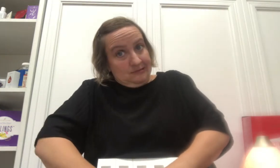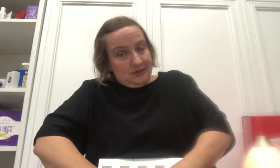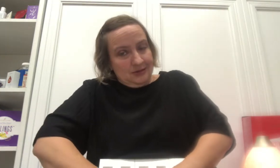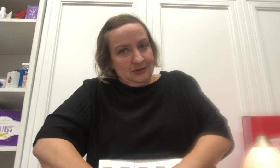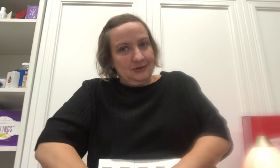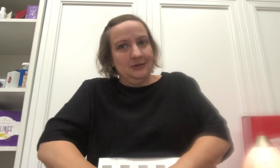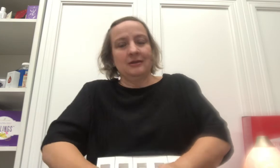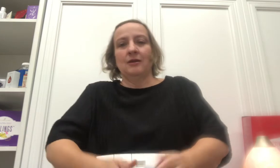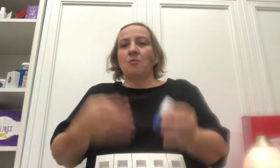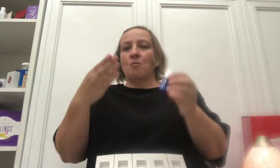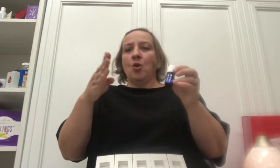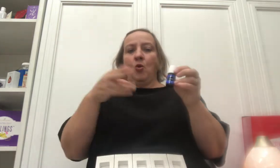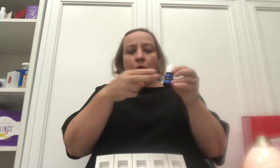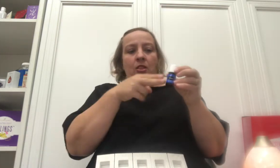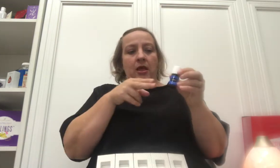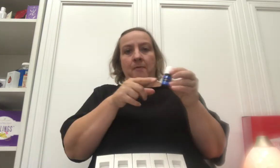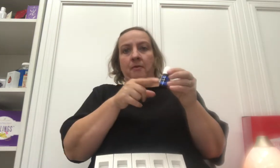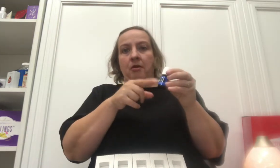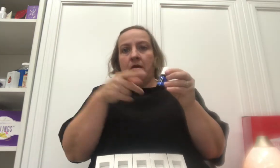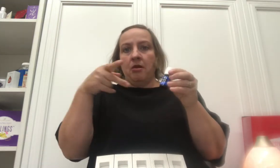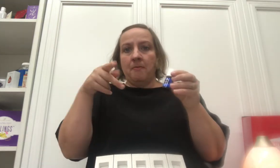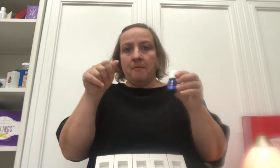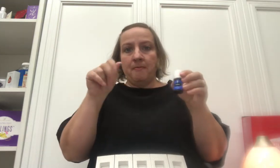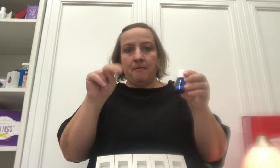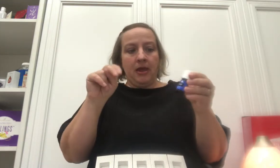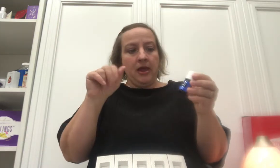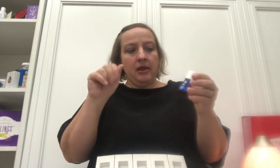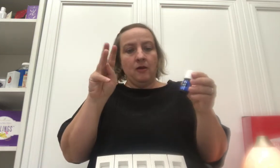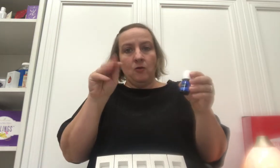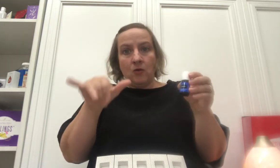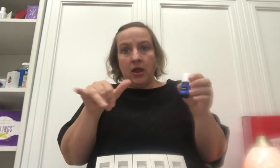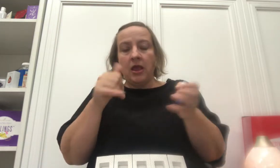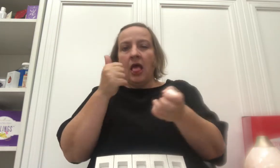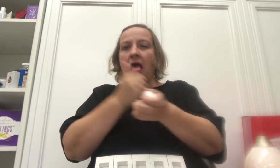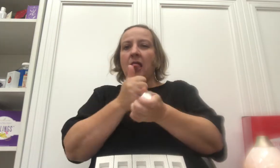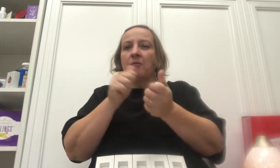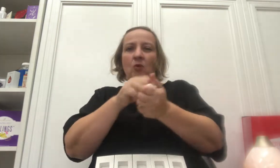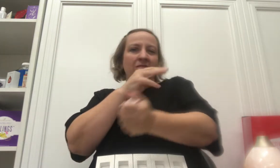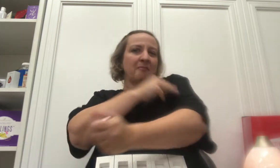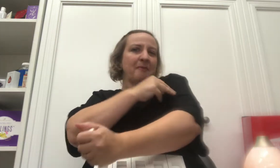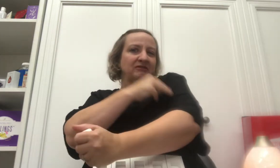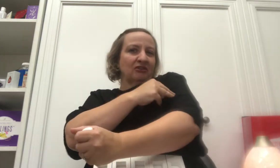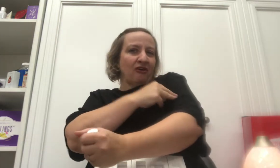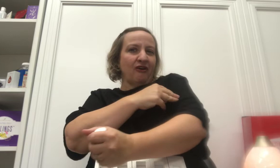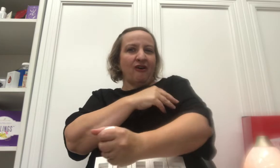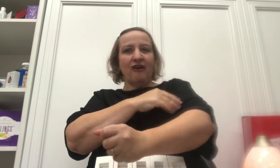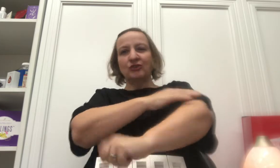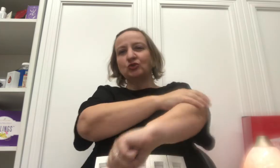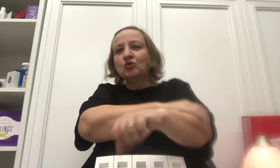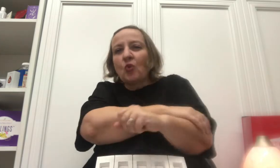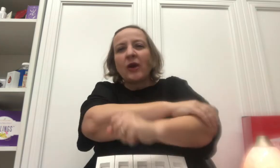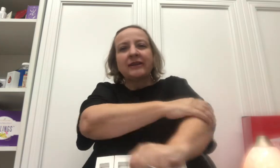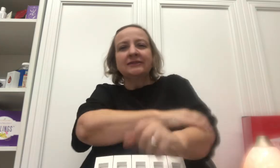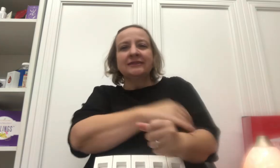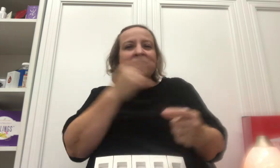if I can get it out of here, this one has a blue label. It's called Panaway, and it helps with our muscles and